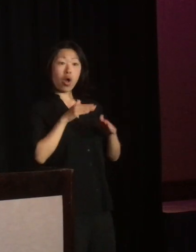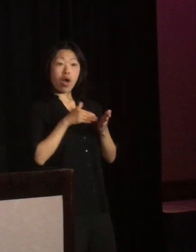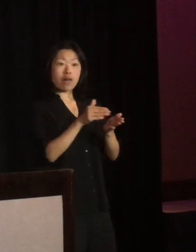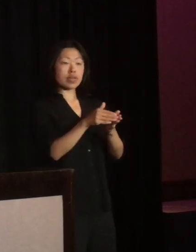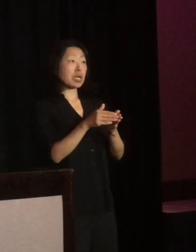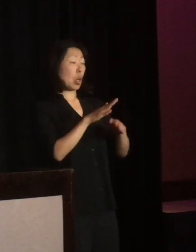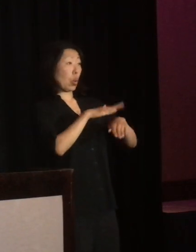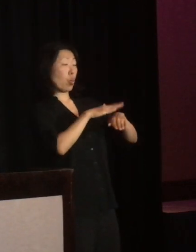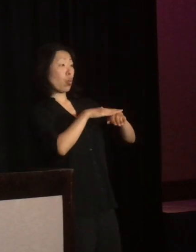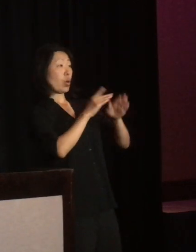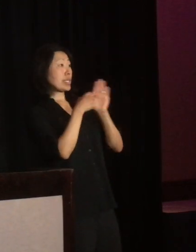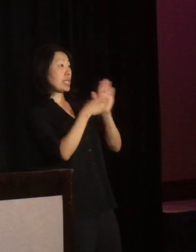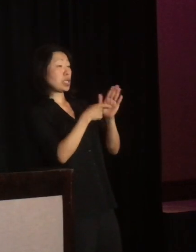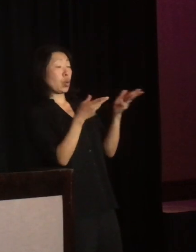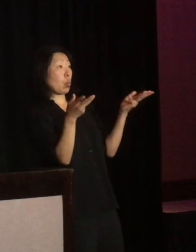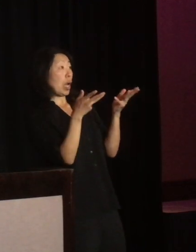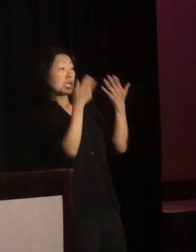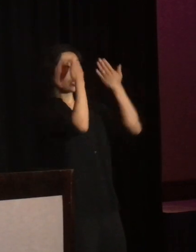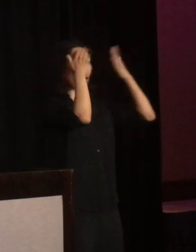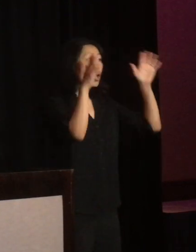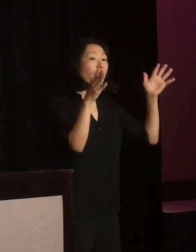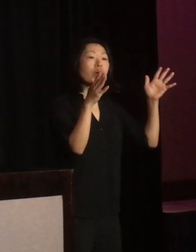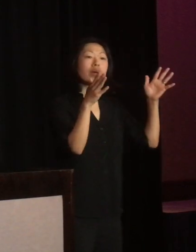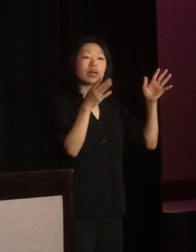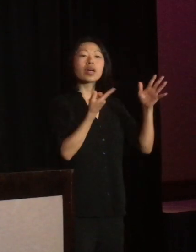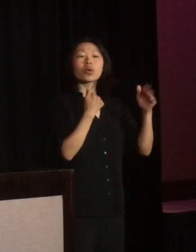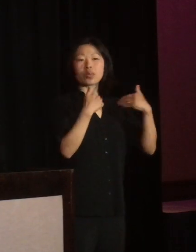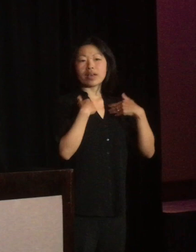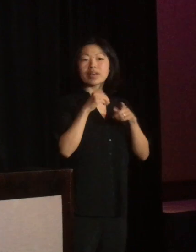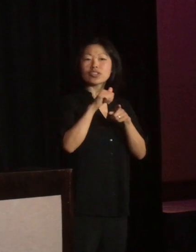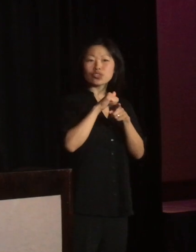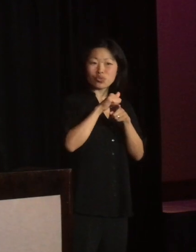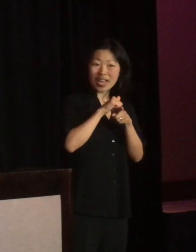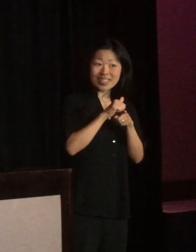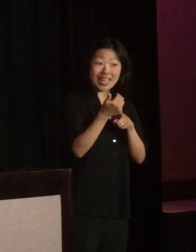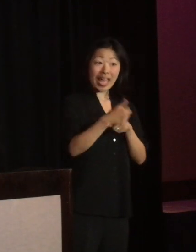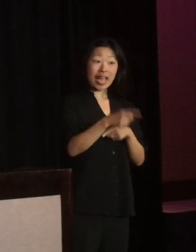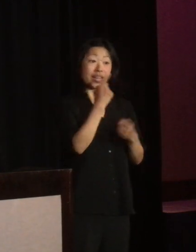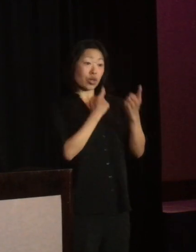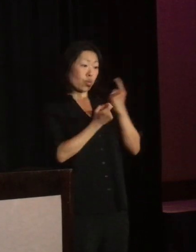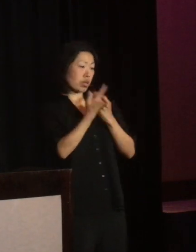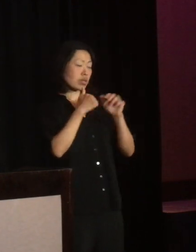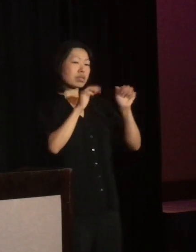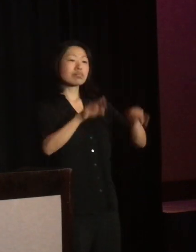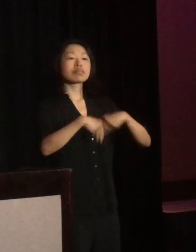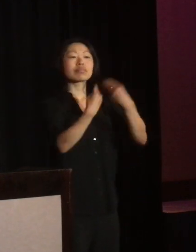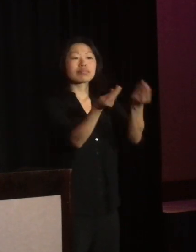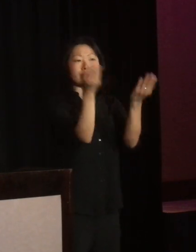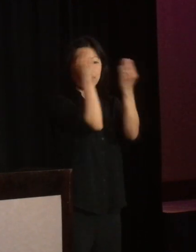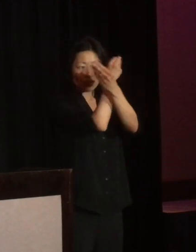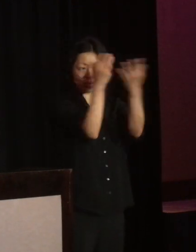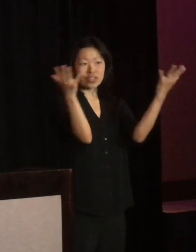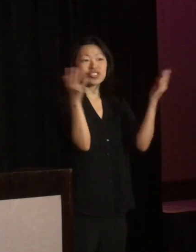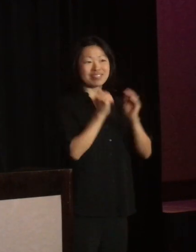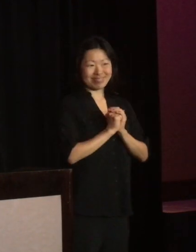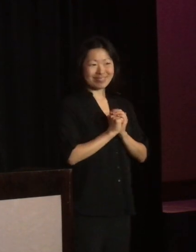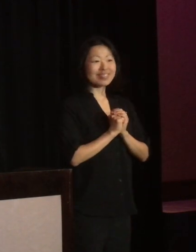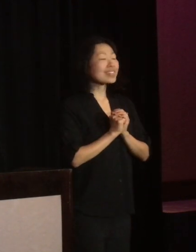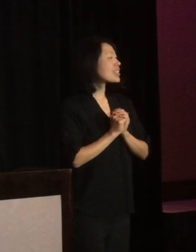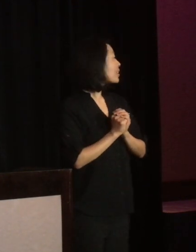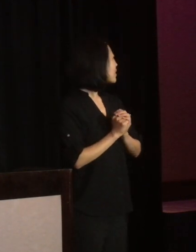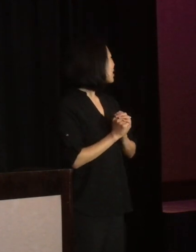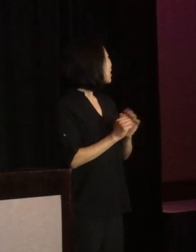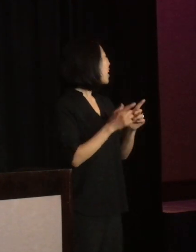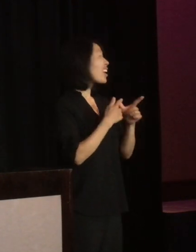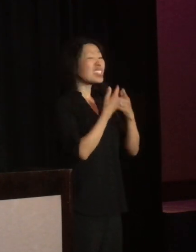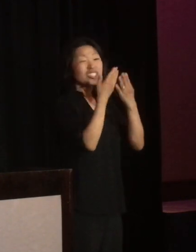warning signs are. So there are some trainings. If you guys have questions, like I can give you more information about that. And then just some,